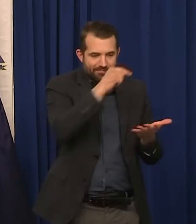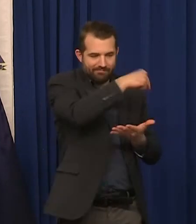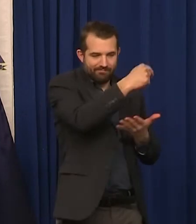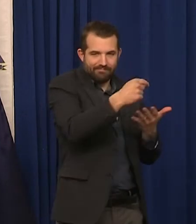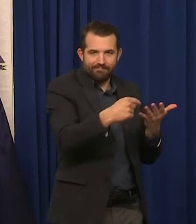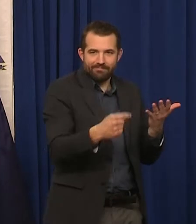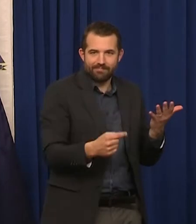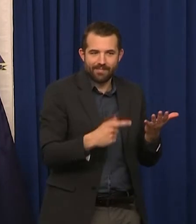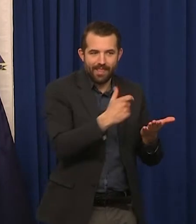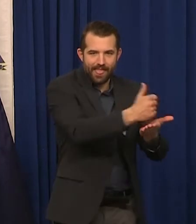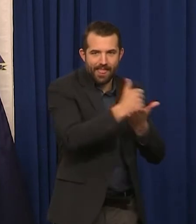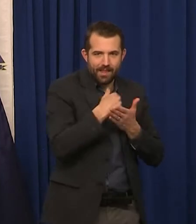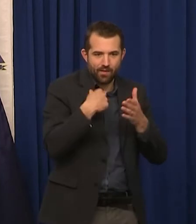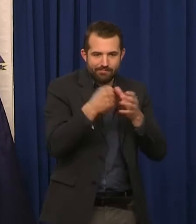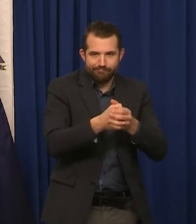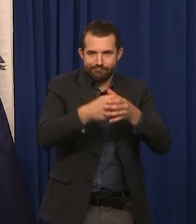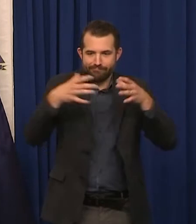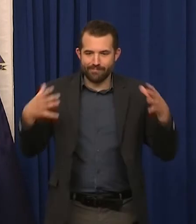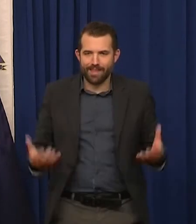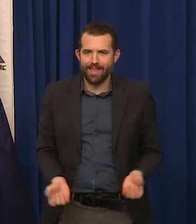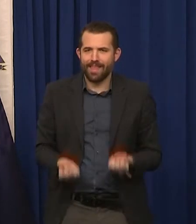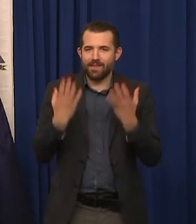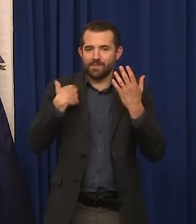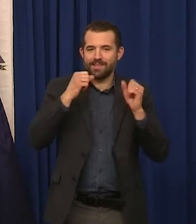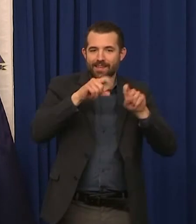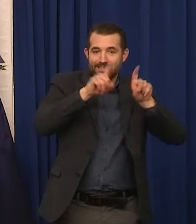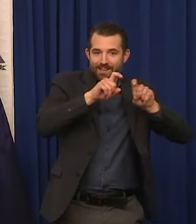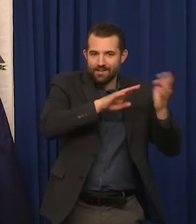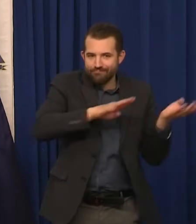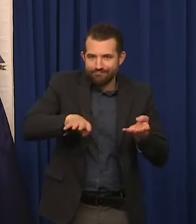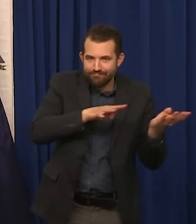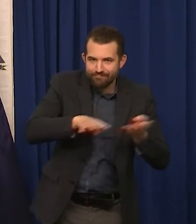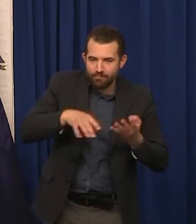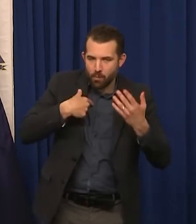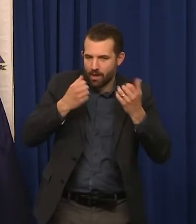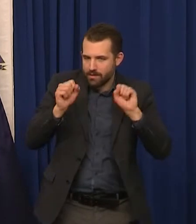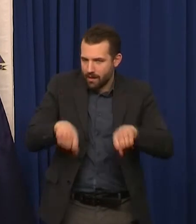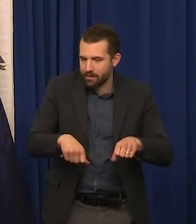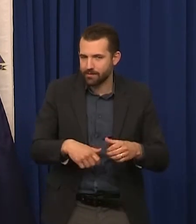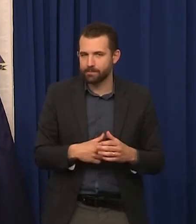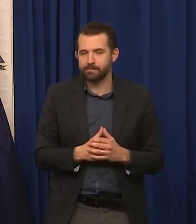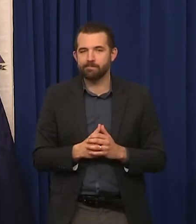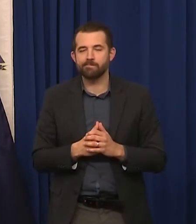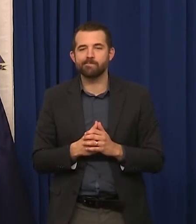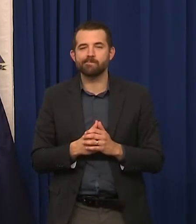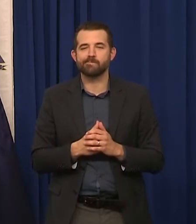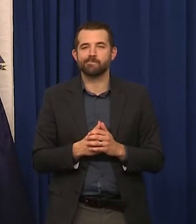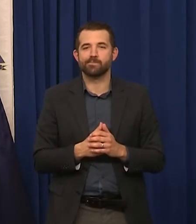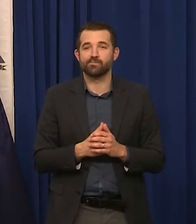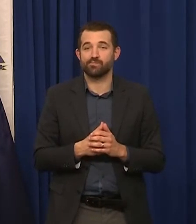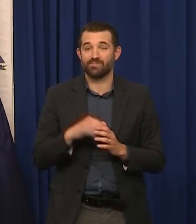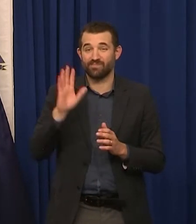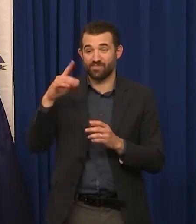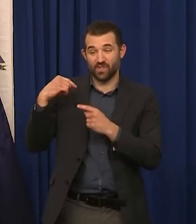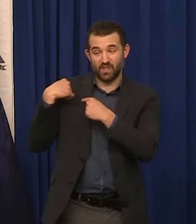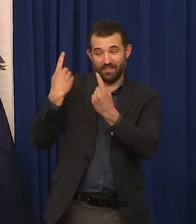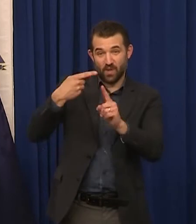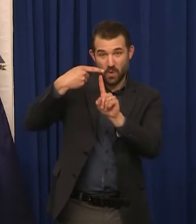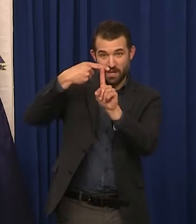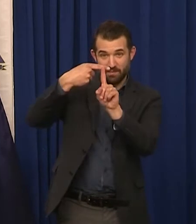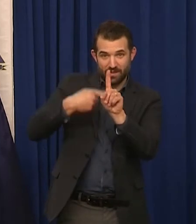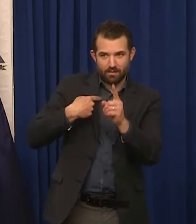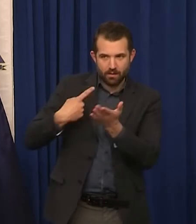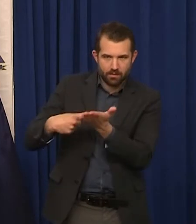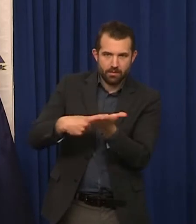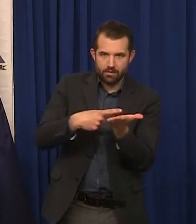of tests that we can do. So those plans have been in place going back About a month ago, we talked about one piece that